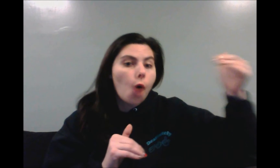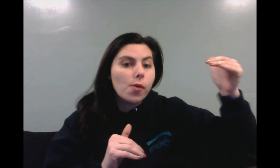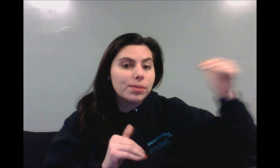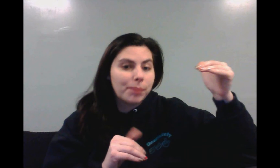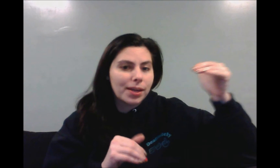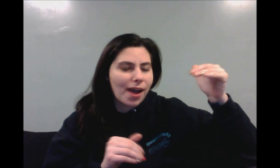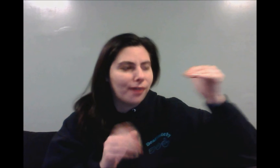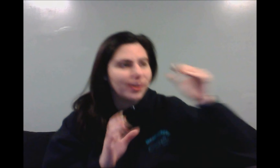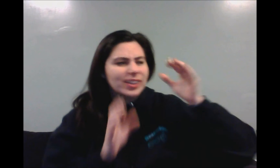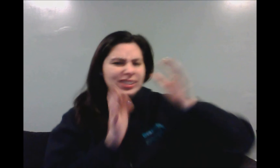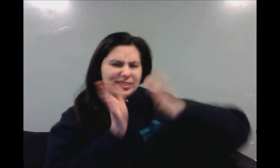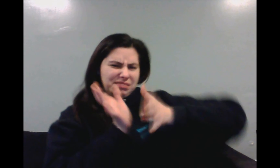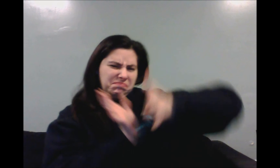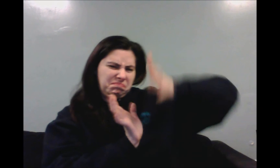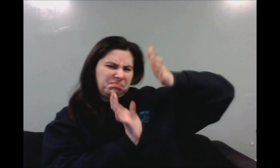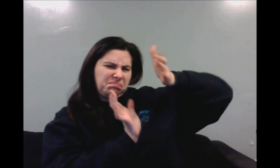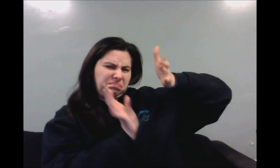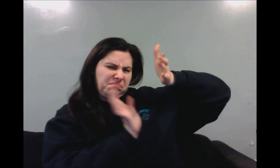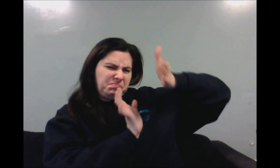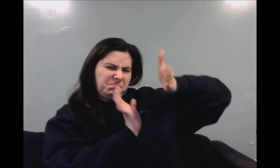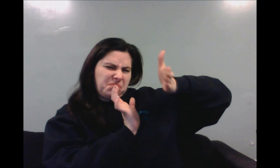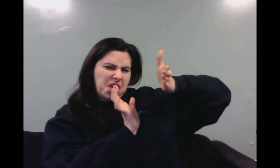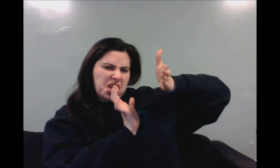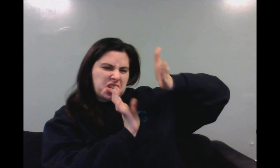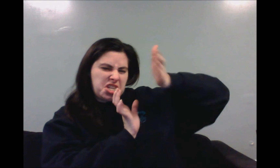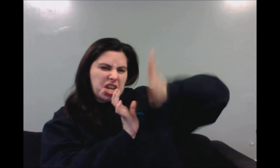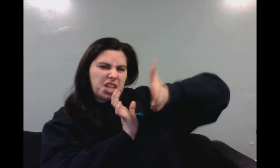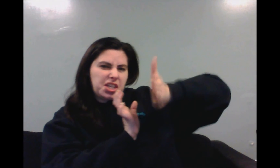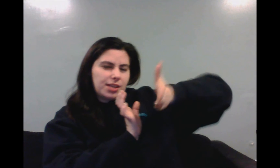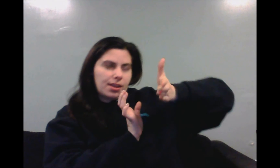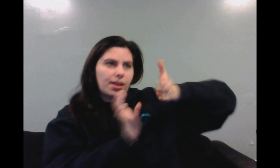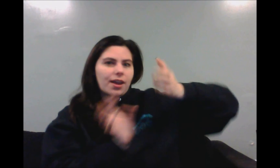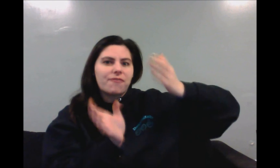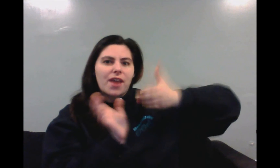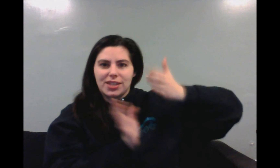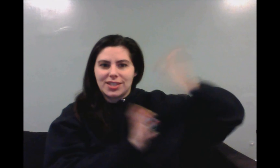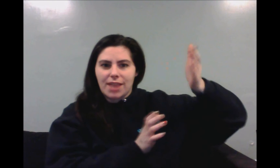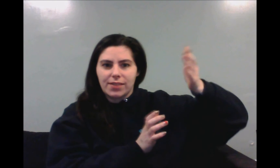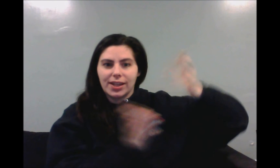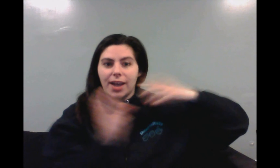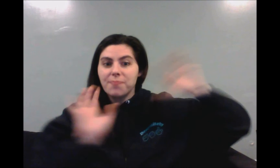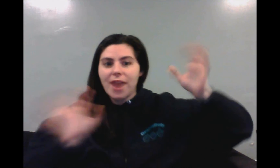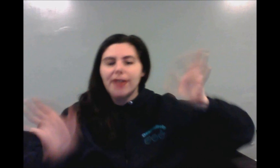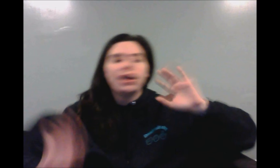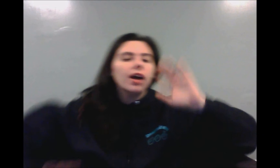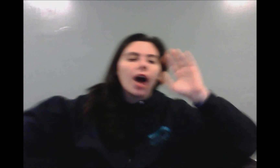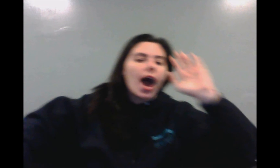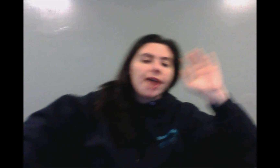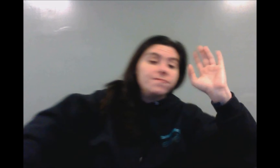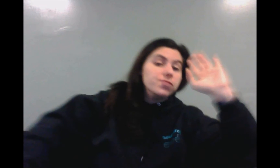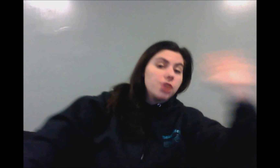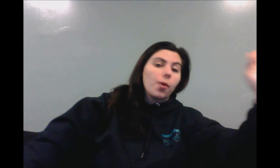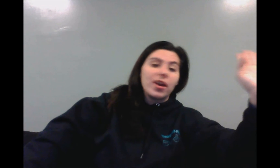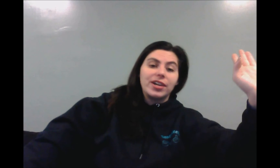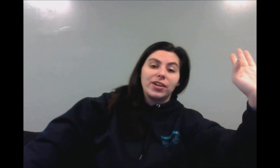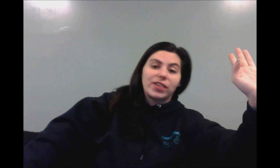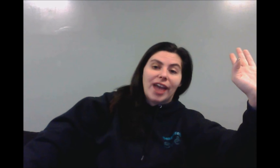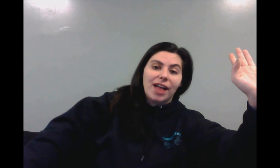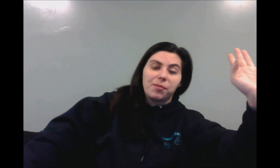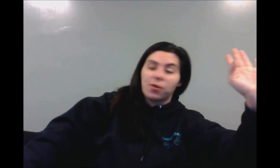been about a 6, like a 5, 6, 7. Like, I'm not... I am nowhere near the caliber of what